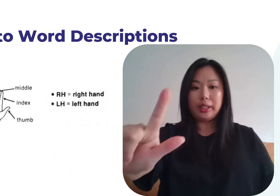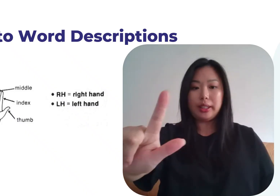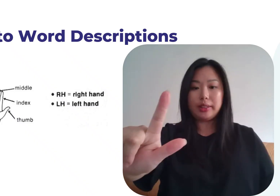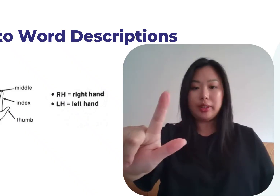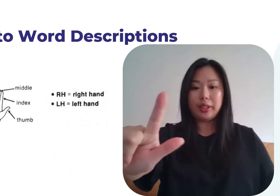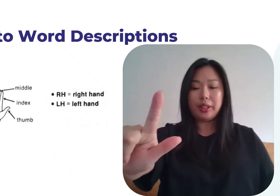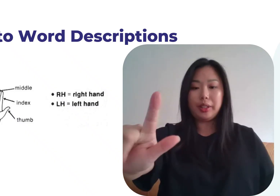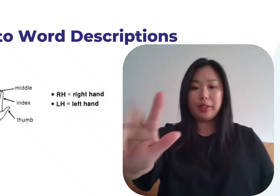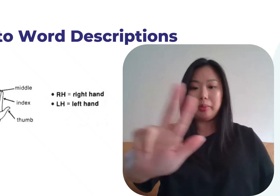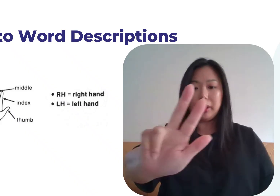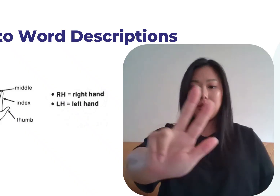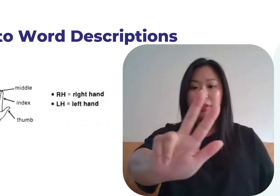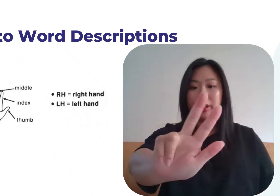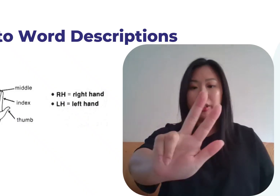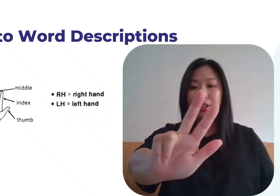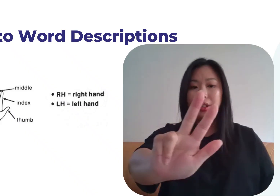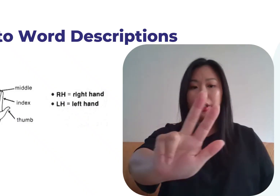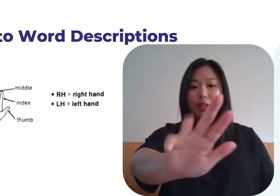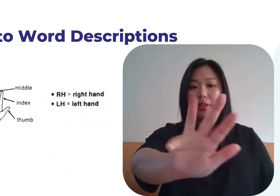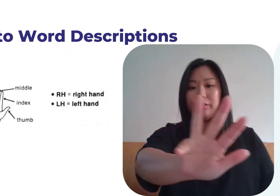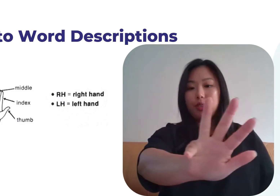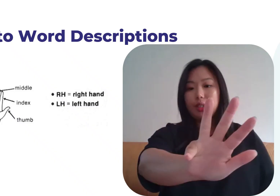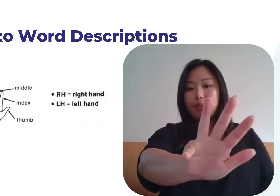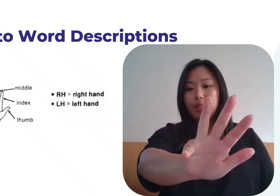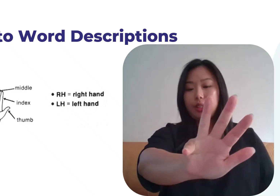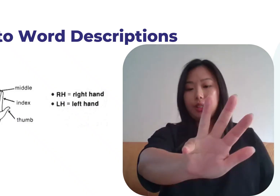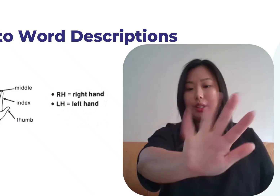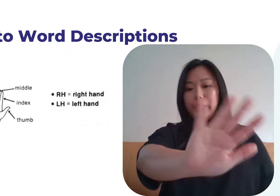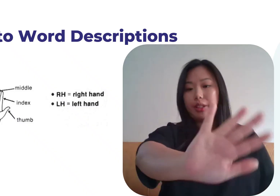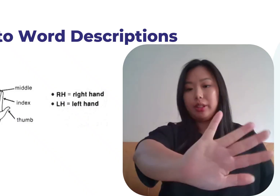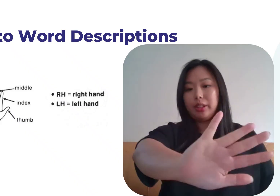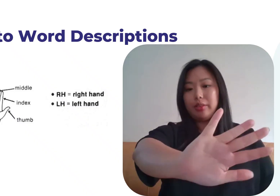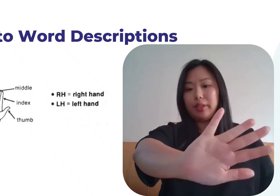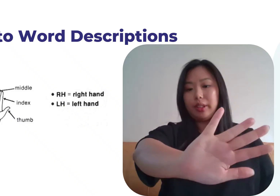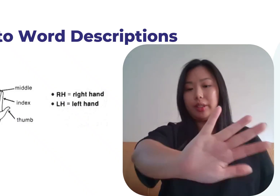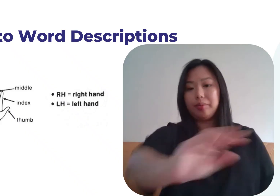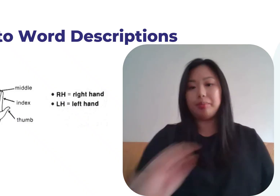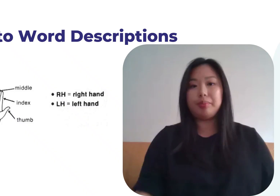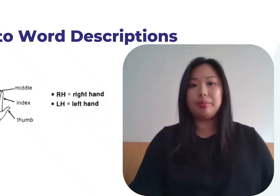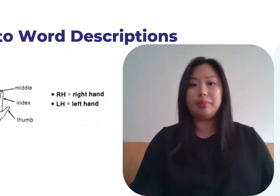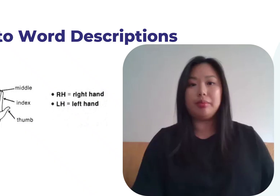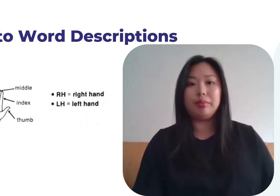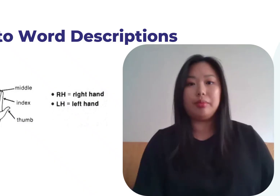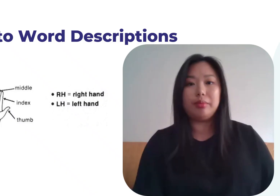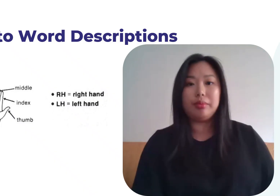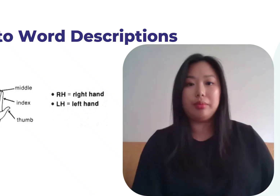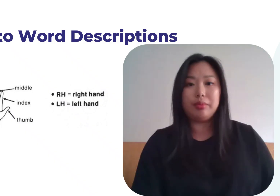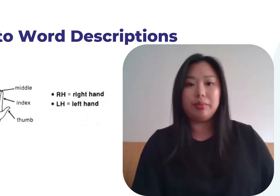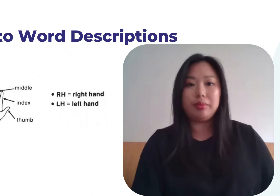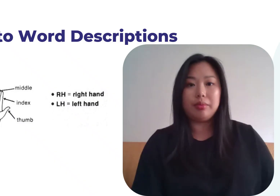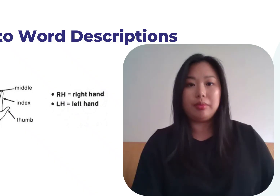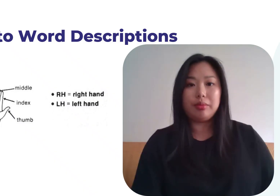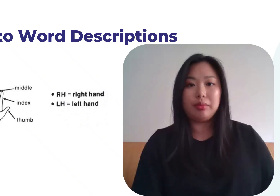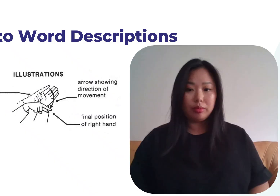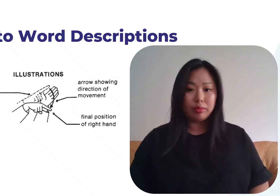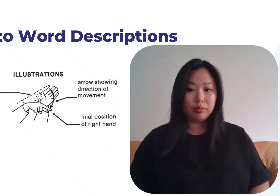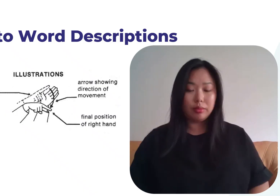your index finger, your middle finger, your fourth finger, and your little finger.